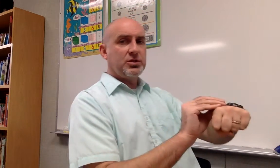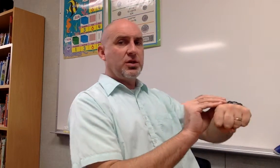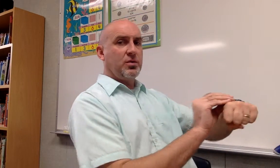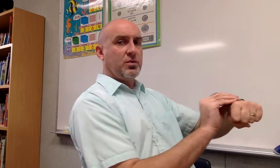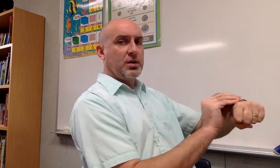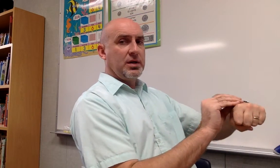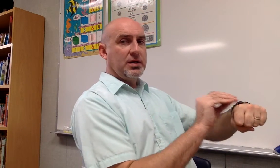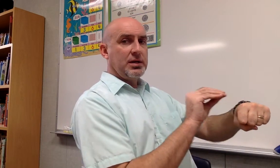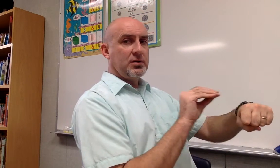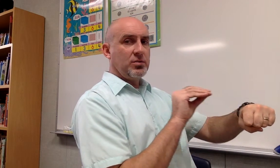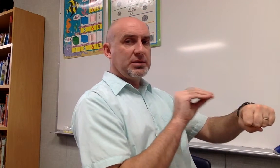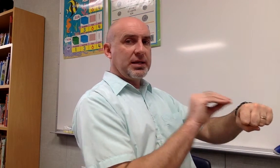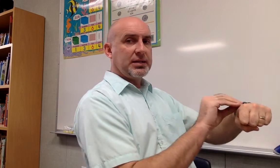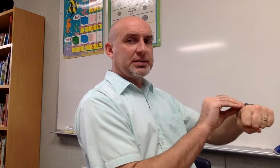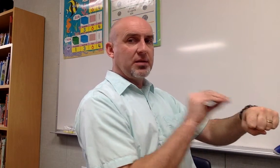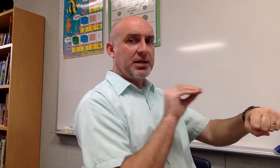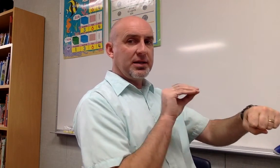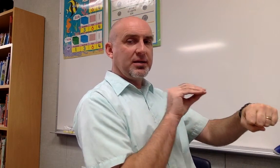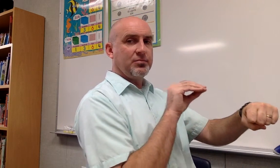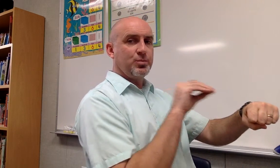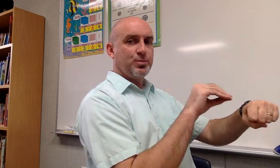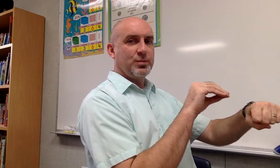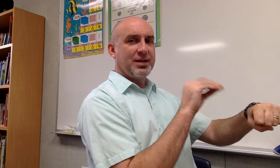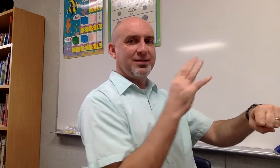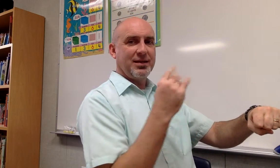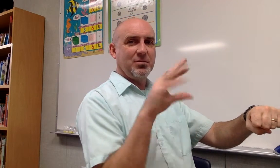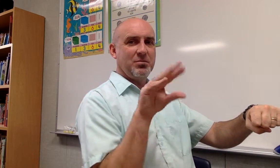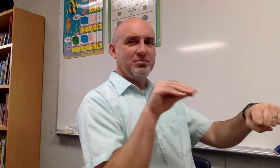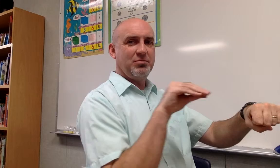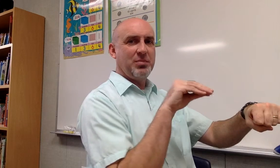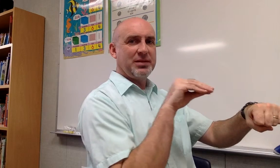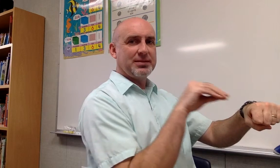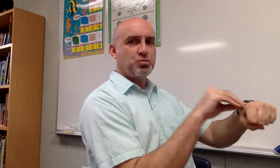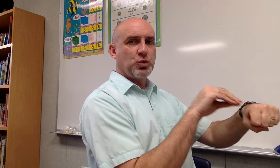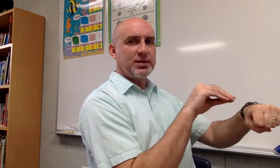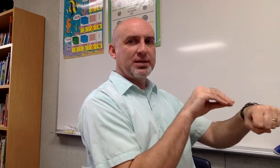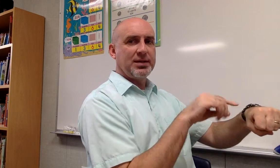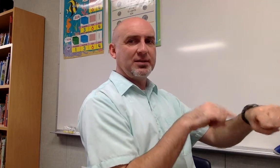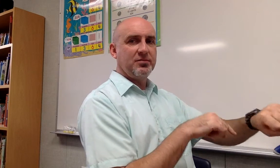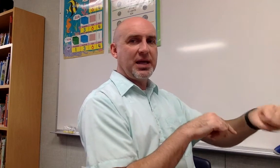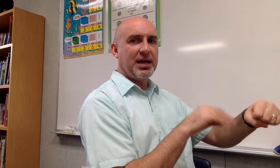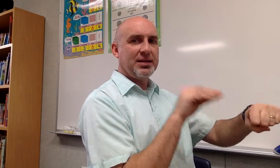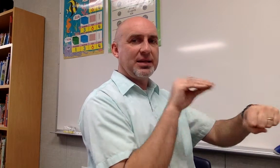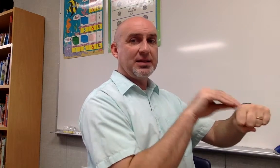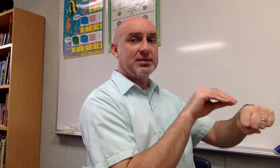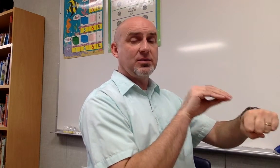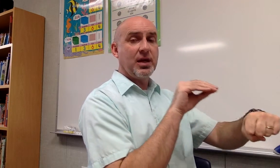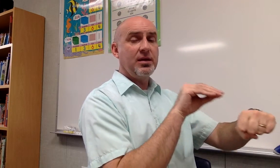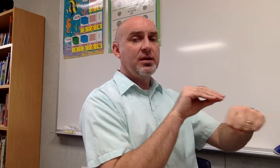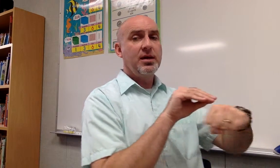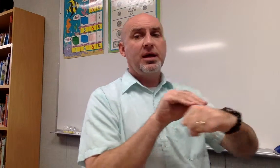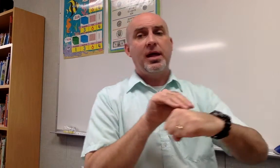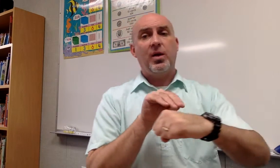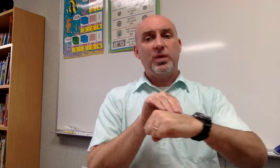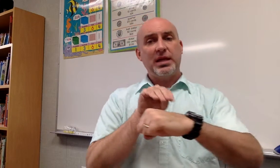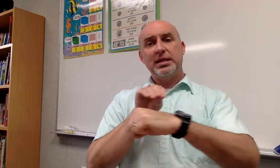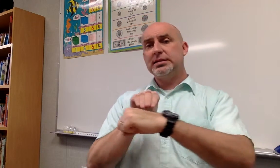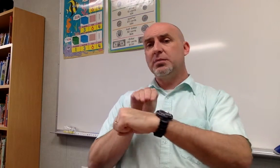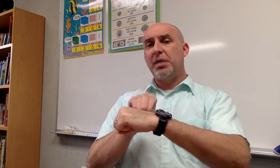show. It's almost like it's coming like a like a puppet is going to give my hand a kiss, okay? And when it hits the back